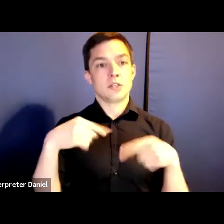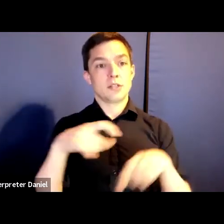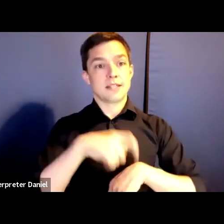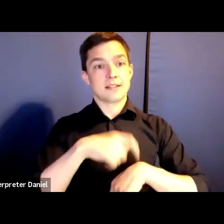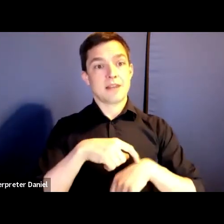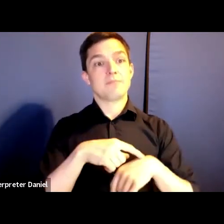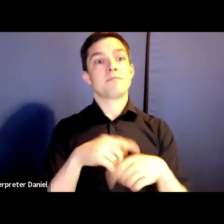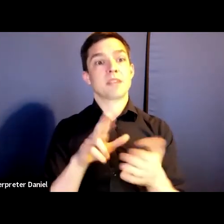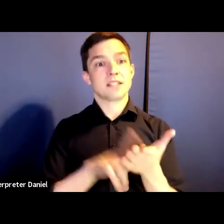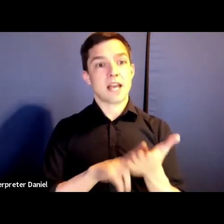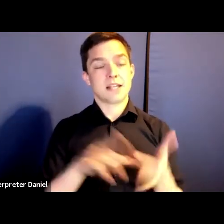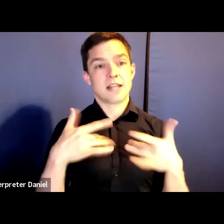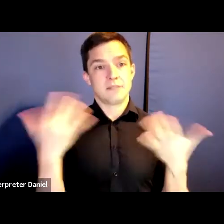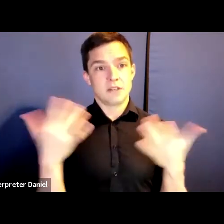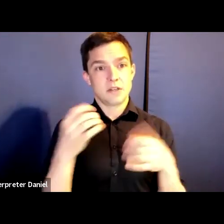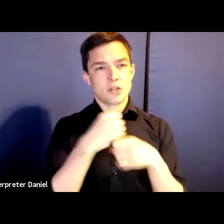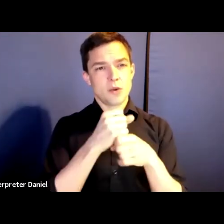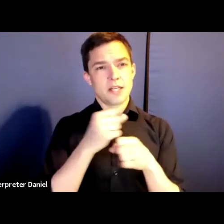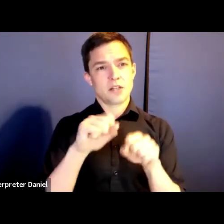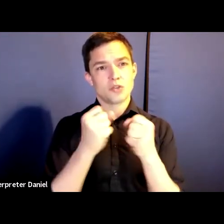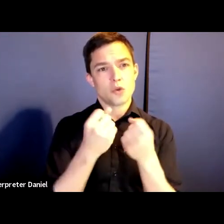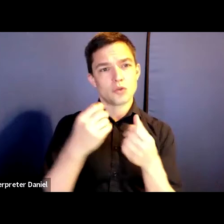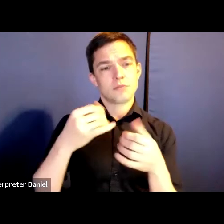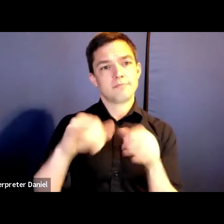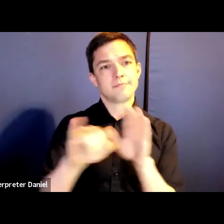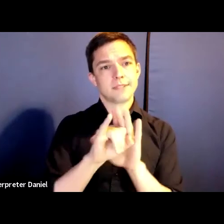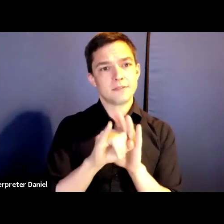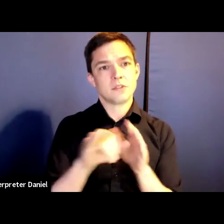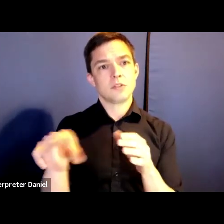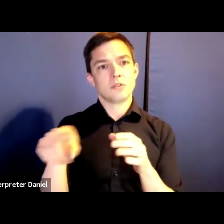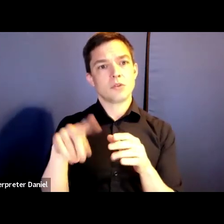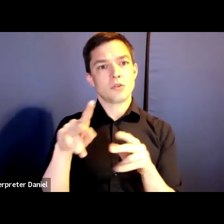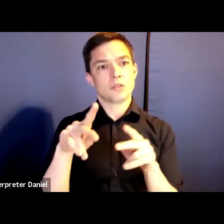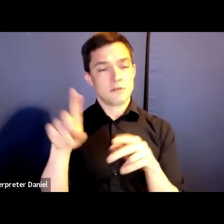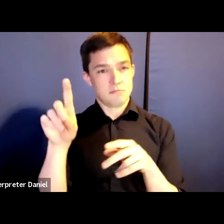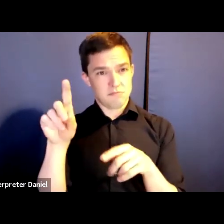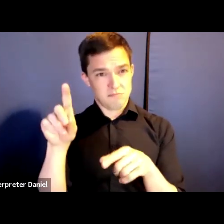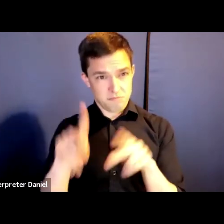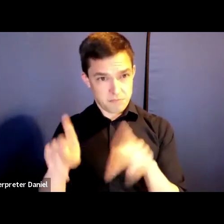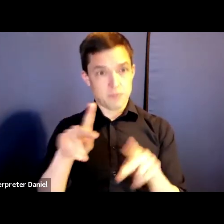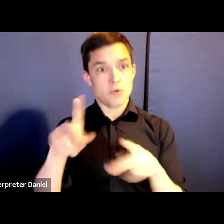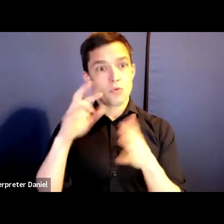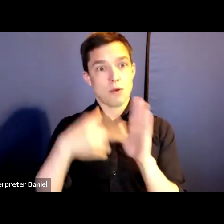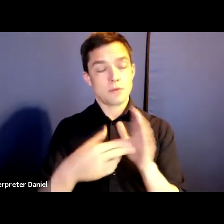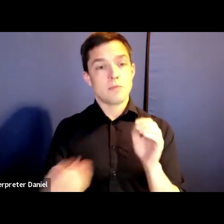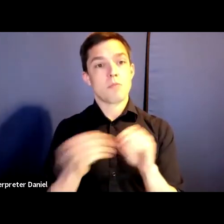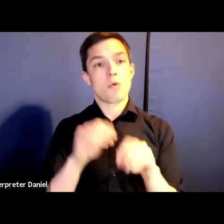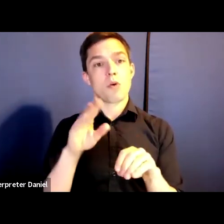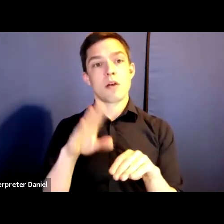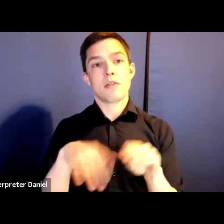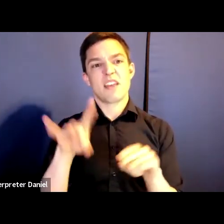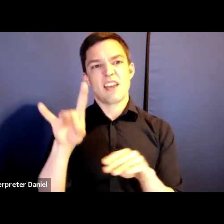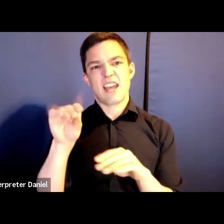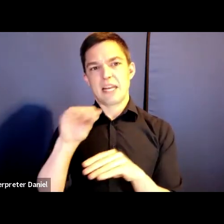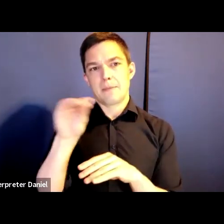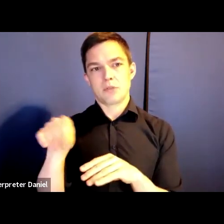activity, Creative Associates identified those organizations of people with disability that together represent a little more than 80%